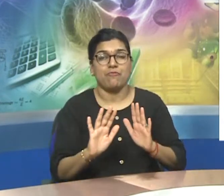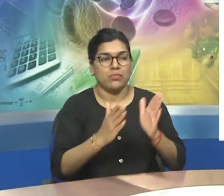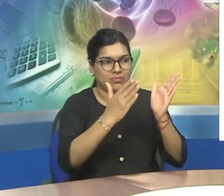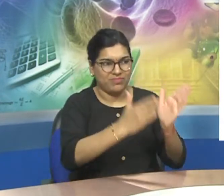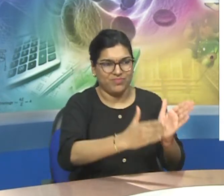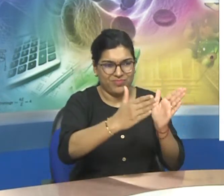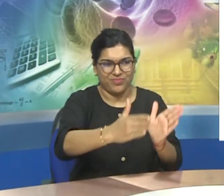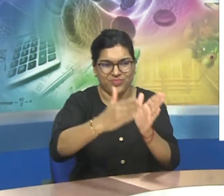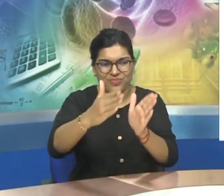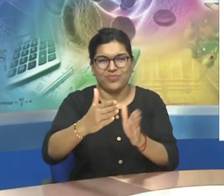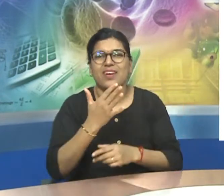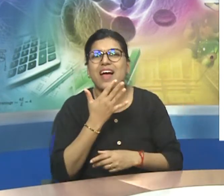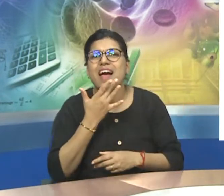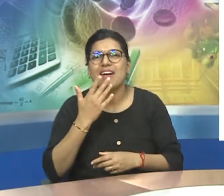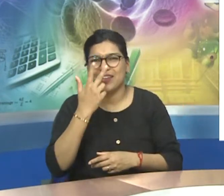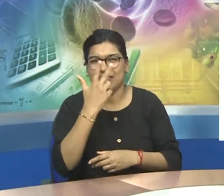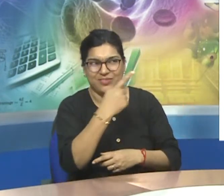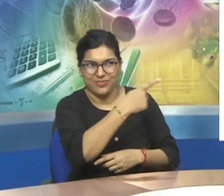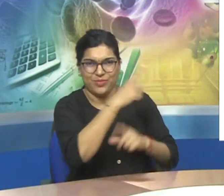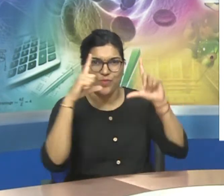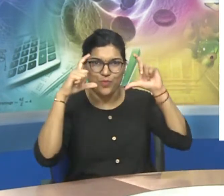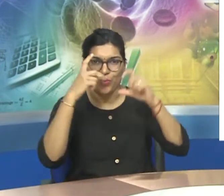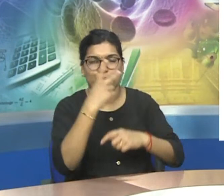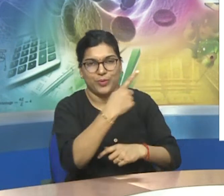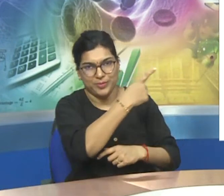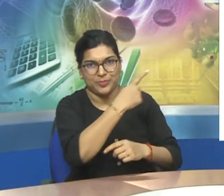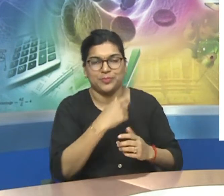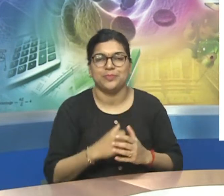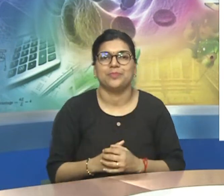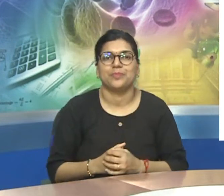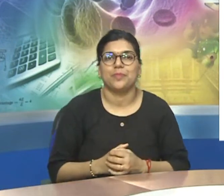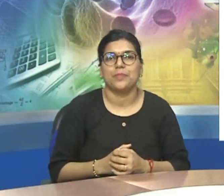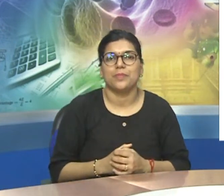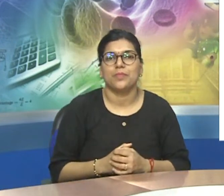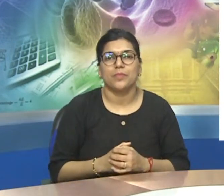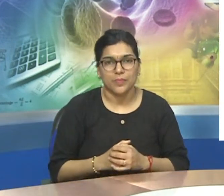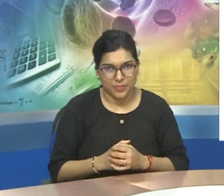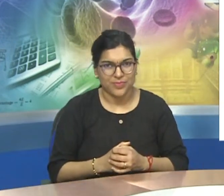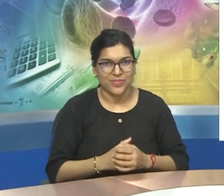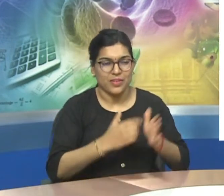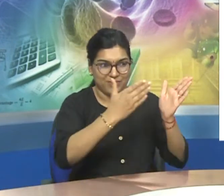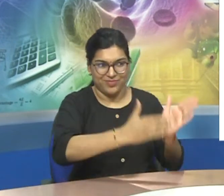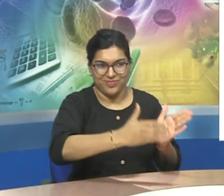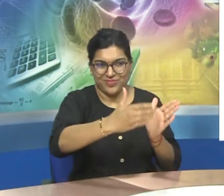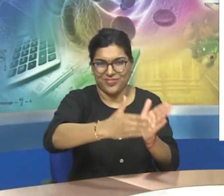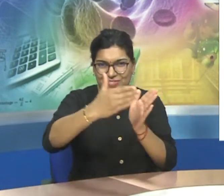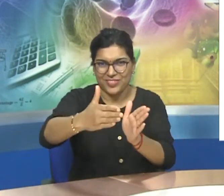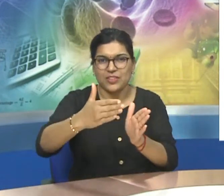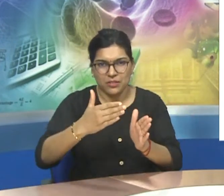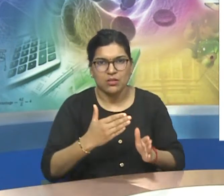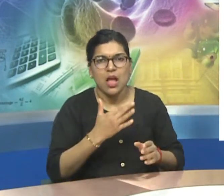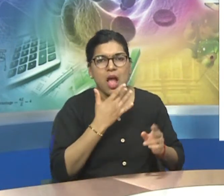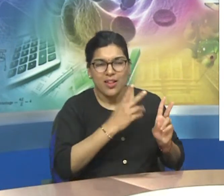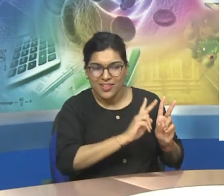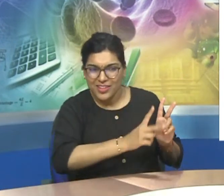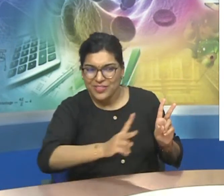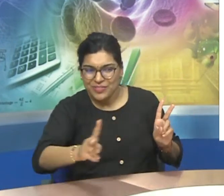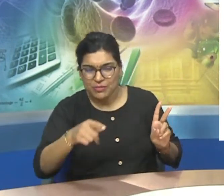And such creativity which we seen in the previous slide can solve